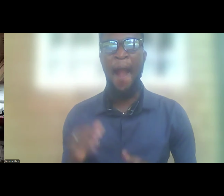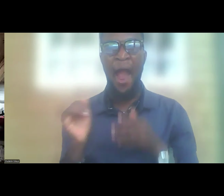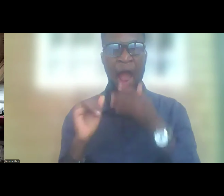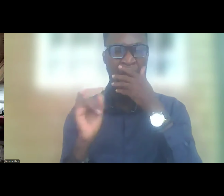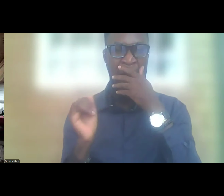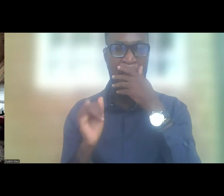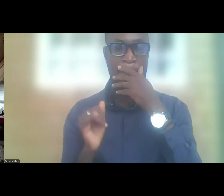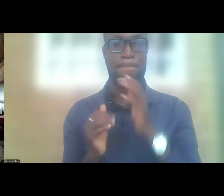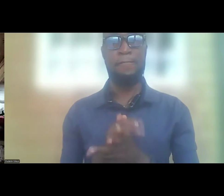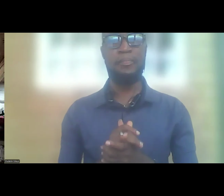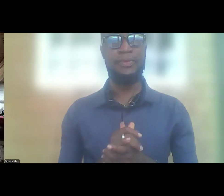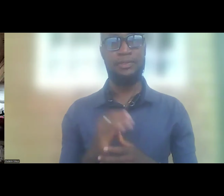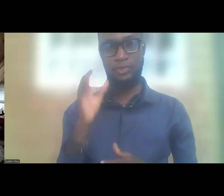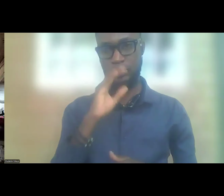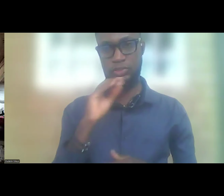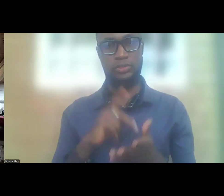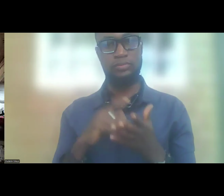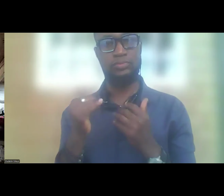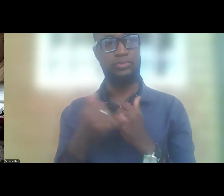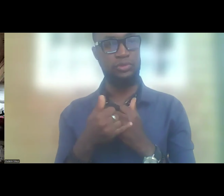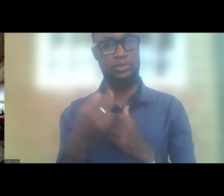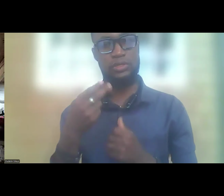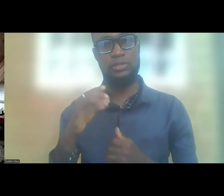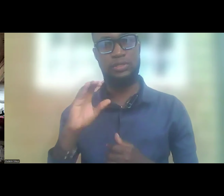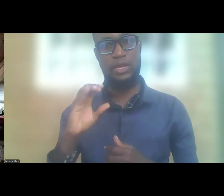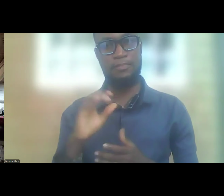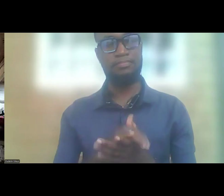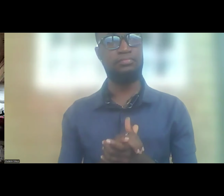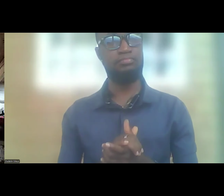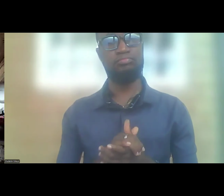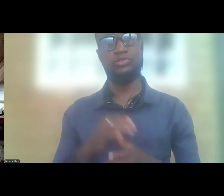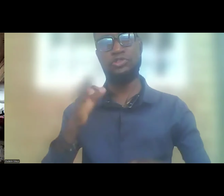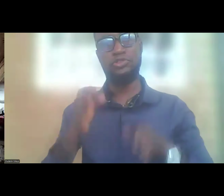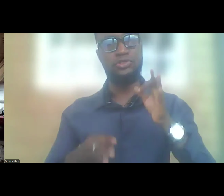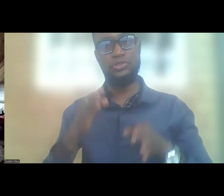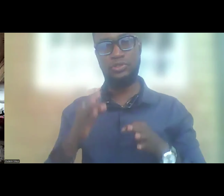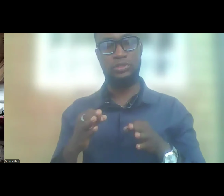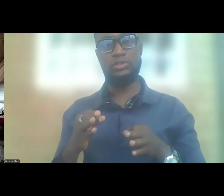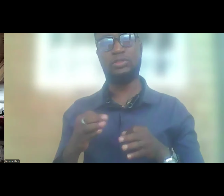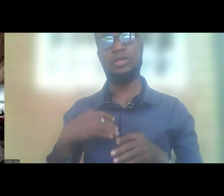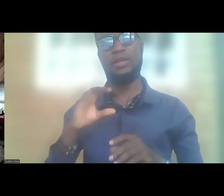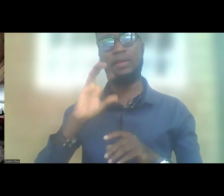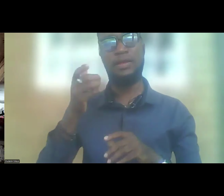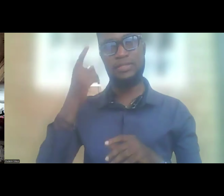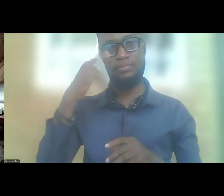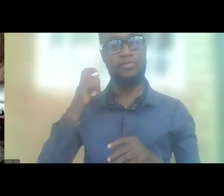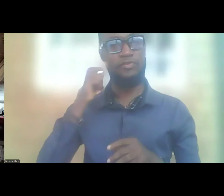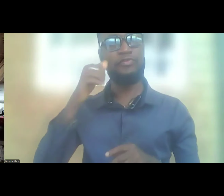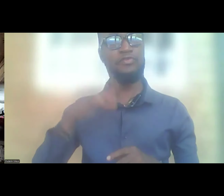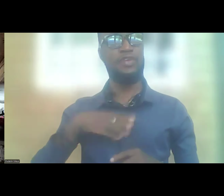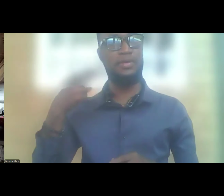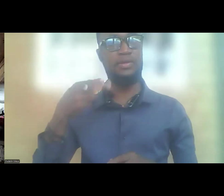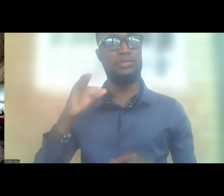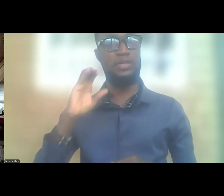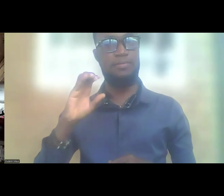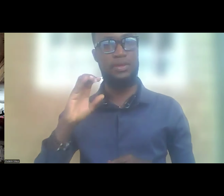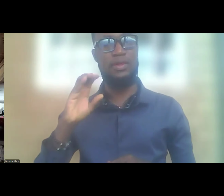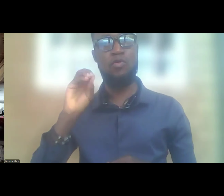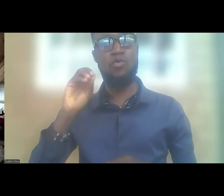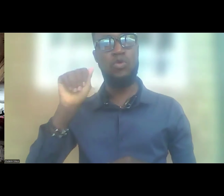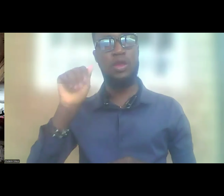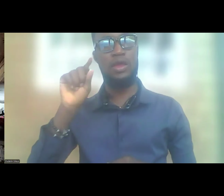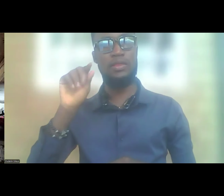so much. Welcome. Good afternoon. I prefer to go by the name of Ruby Loretta, the